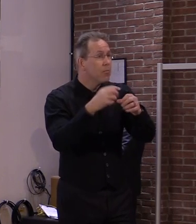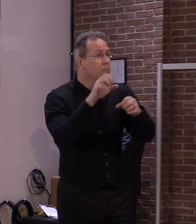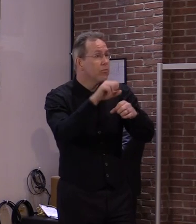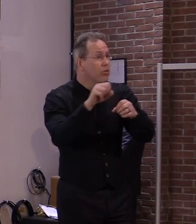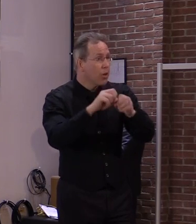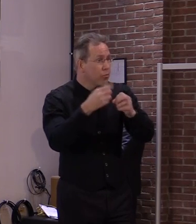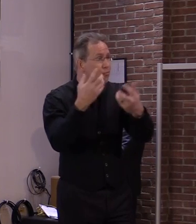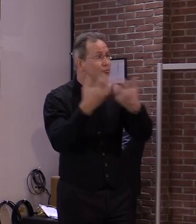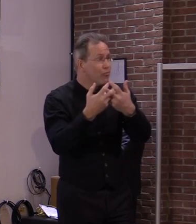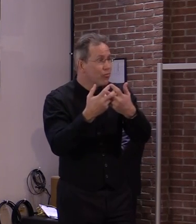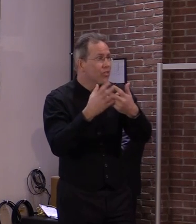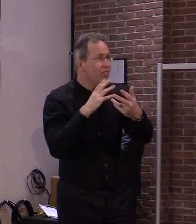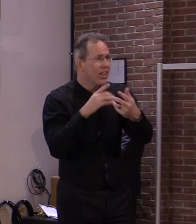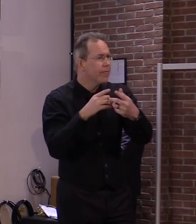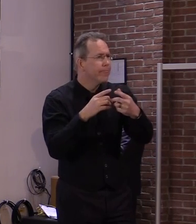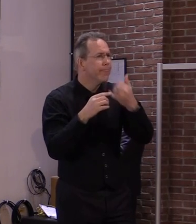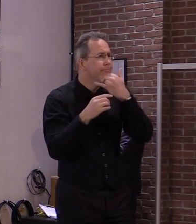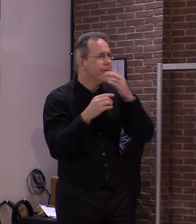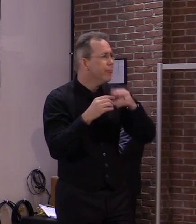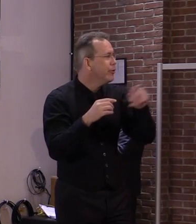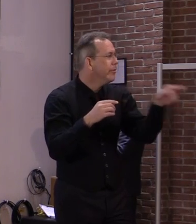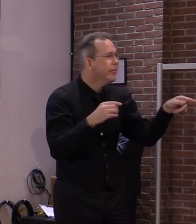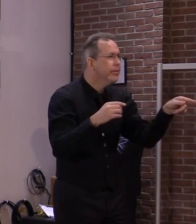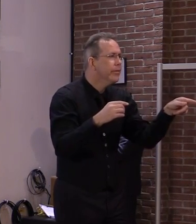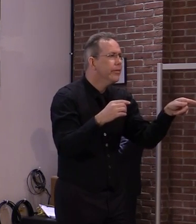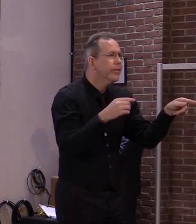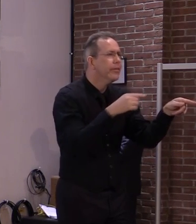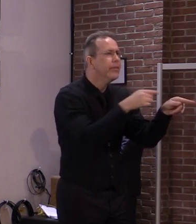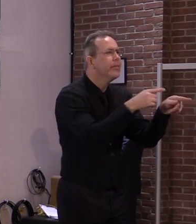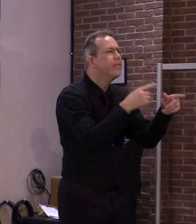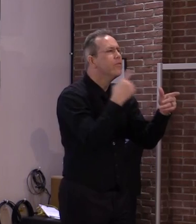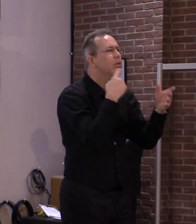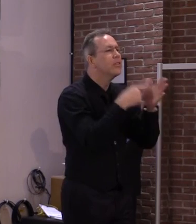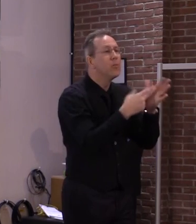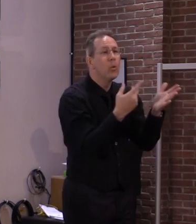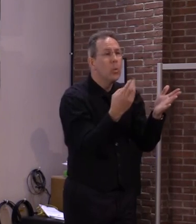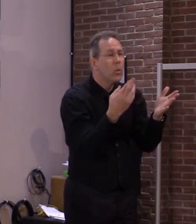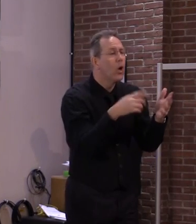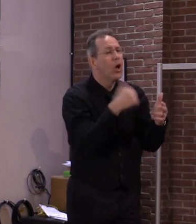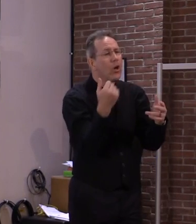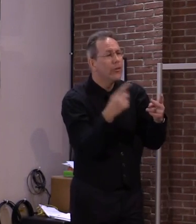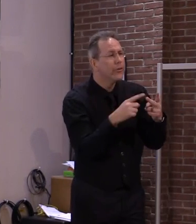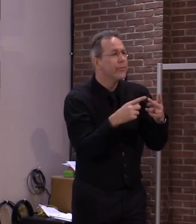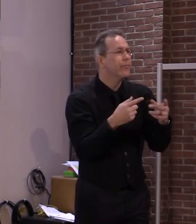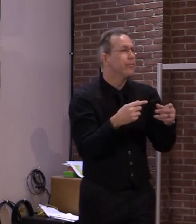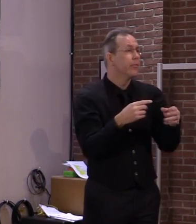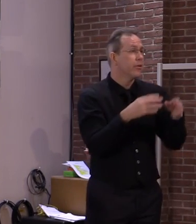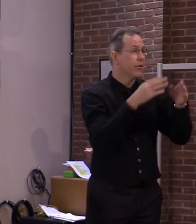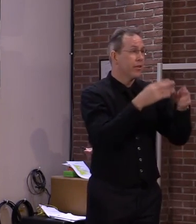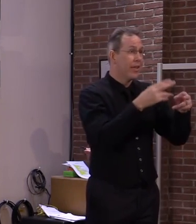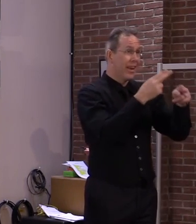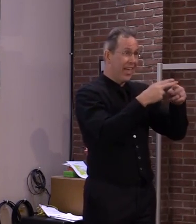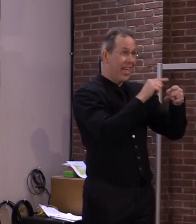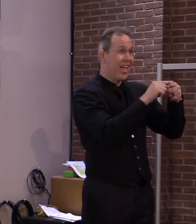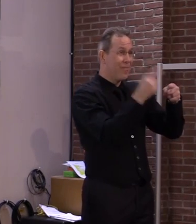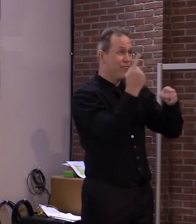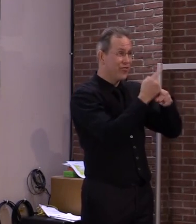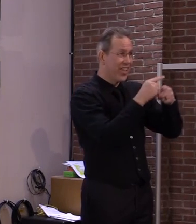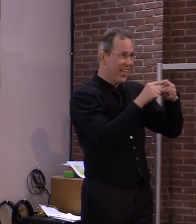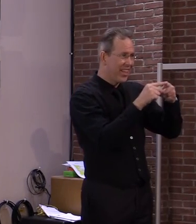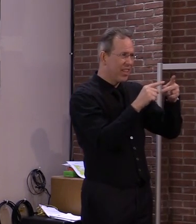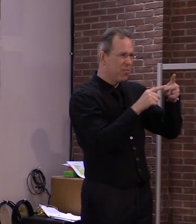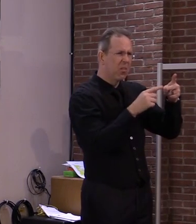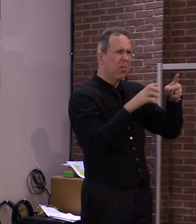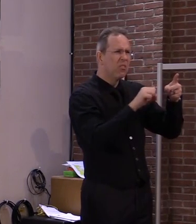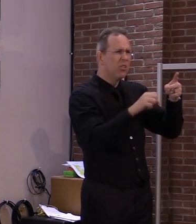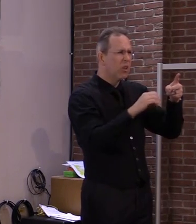because there were also a number of instances where it was a name and the social did not match that went